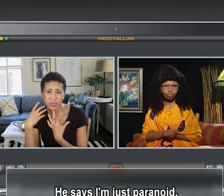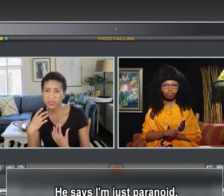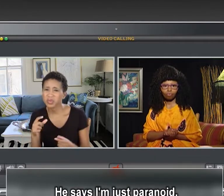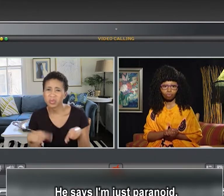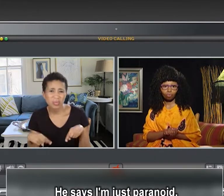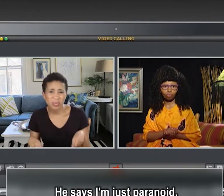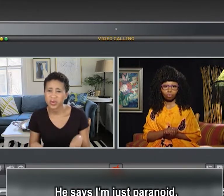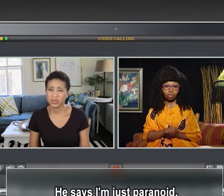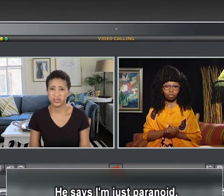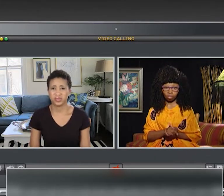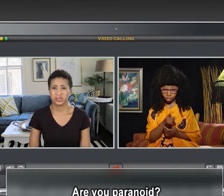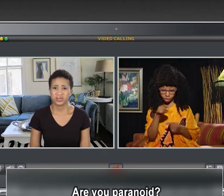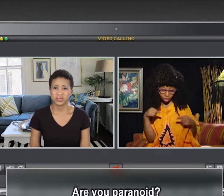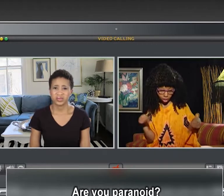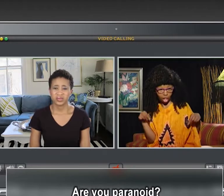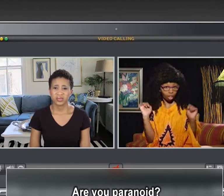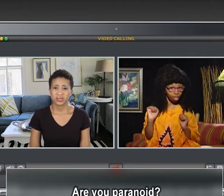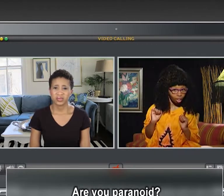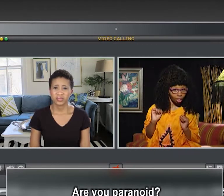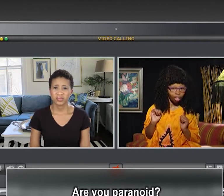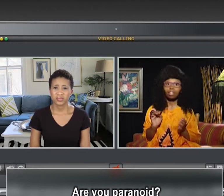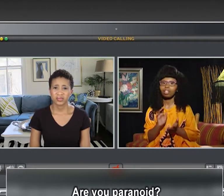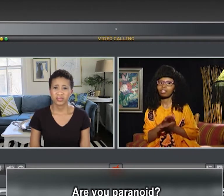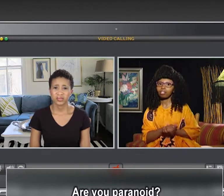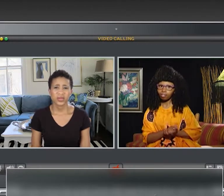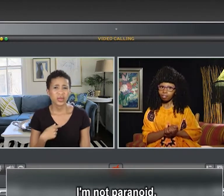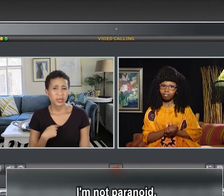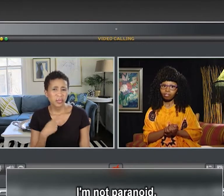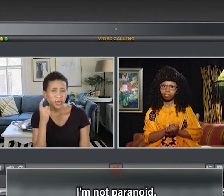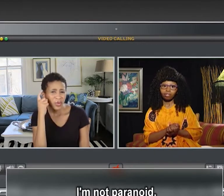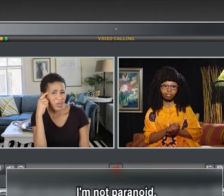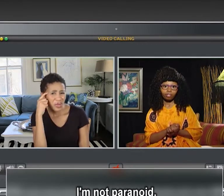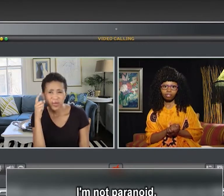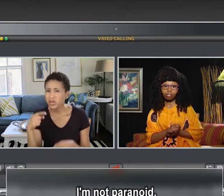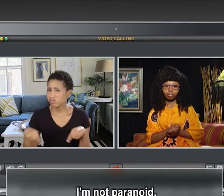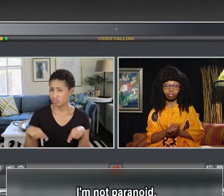paranoid. Are you paranoid? I'm not paranoid.